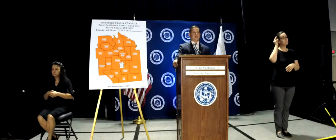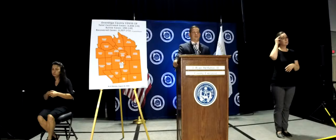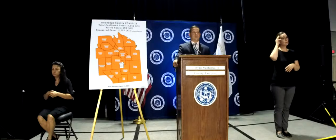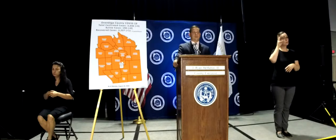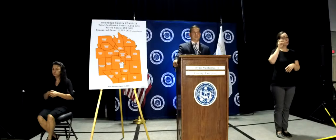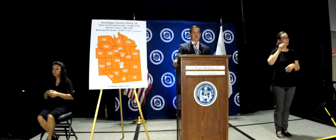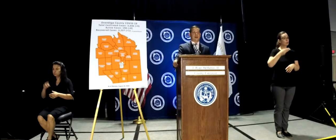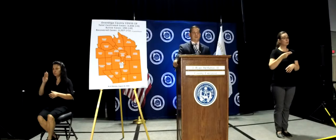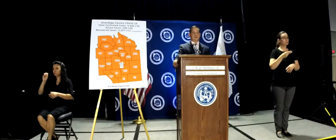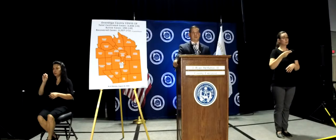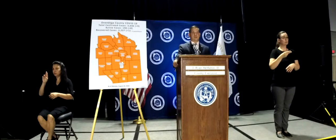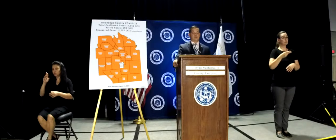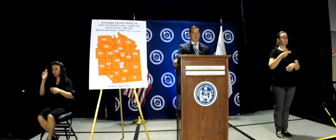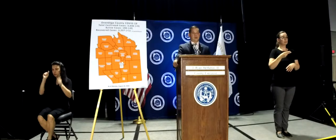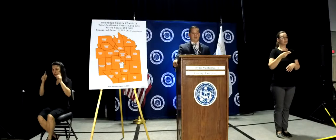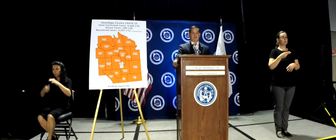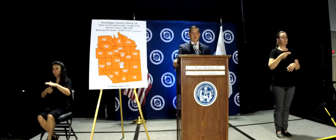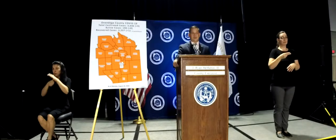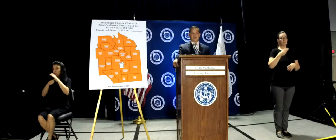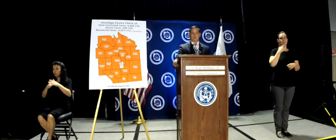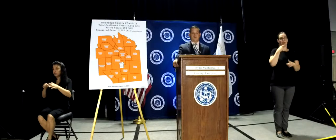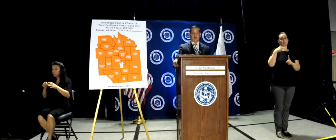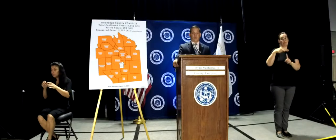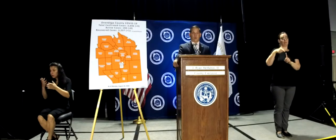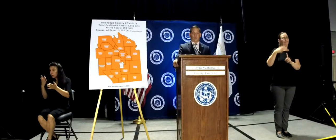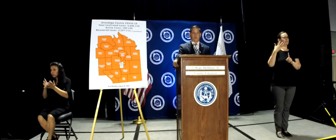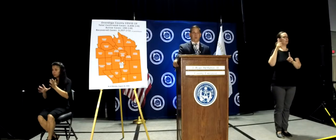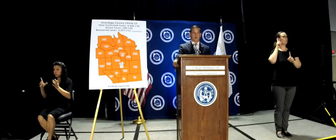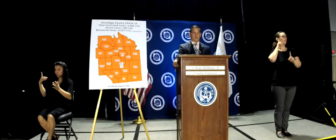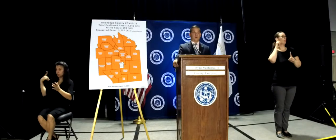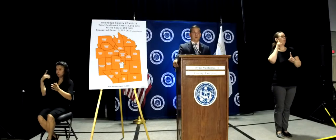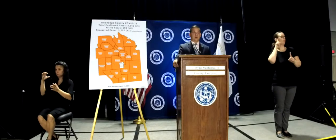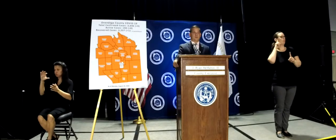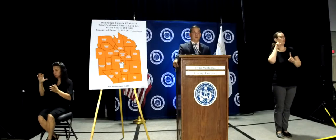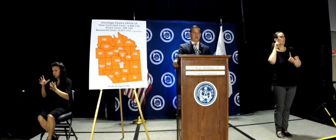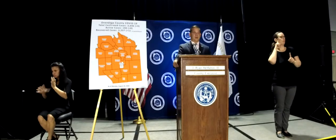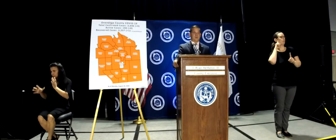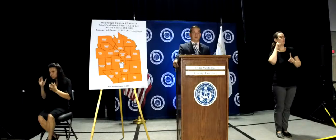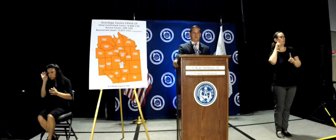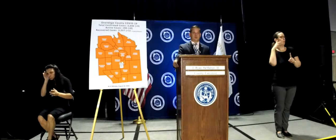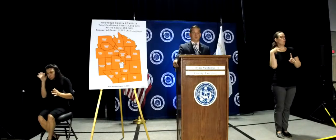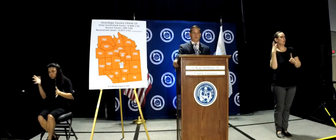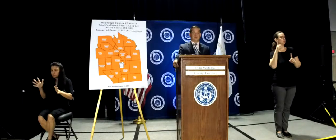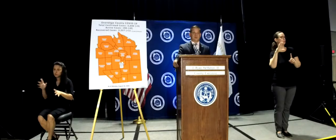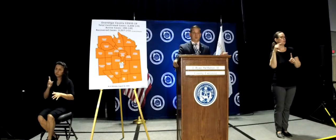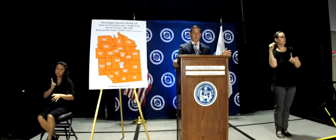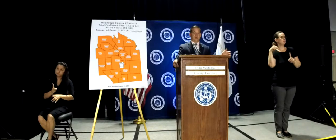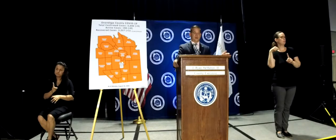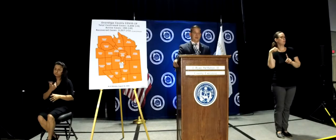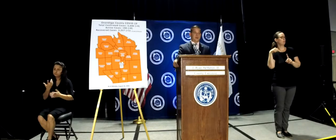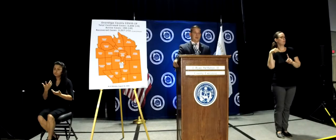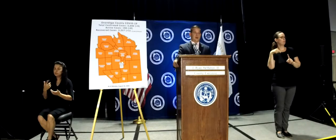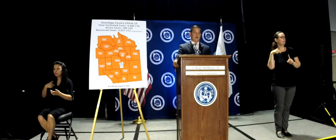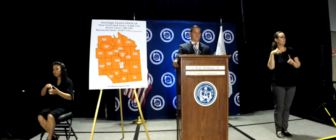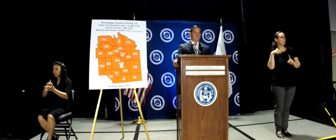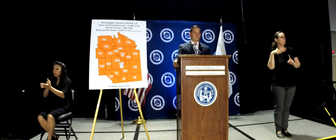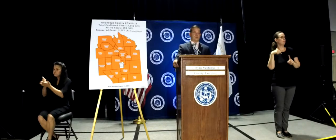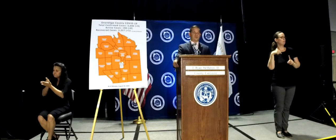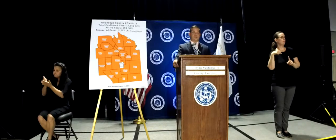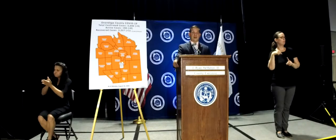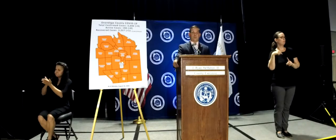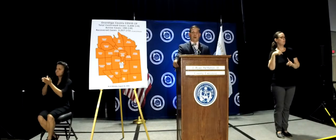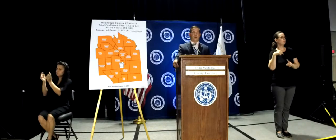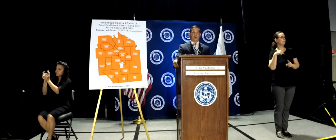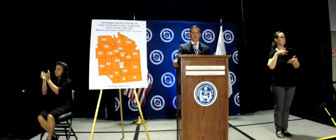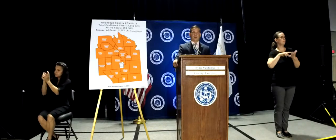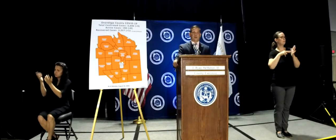crickets, at least in conversations. Our delegation's been fine to work with, Congressman Katko, Senator Schumer, Senator Gillibrand. It's